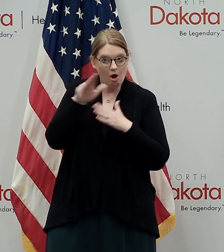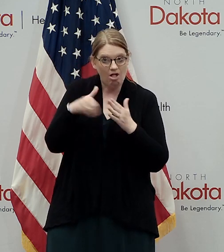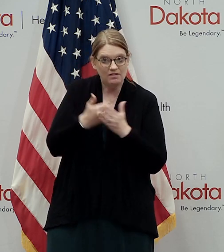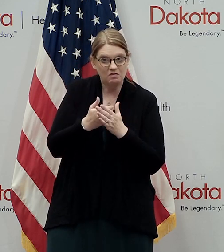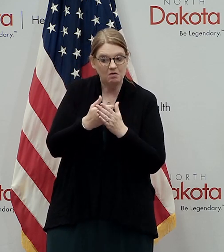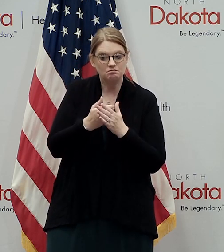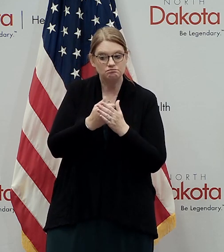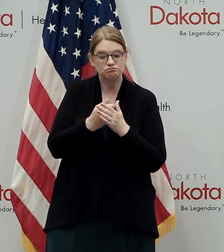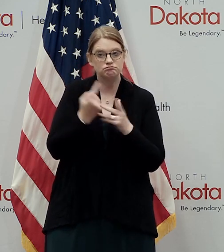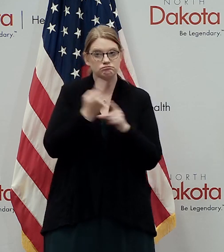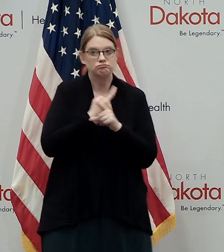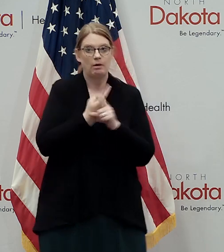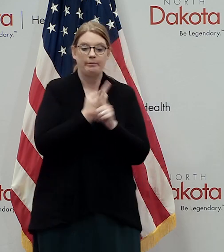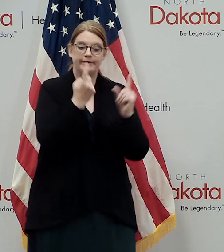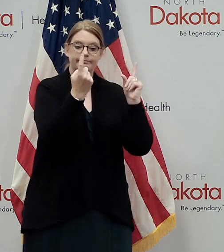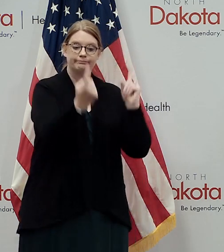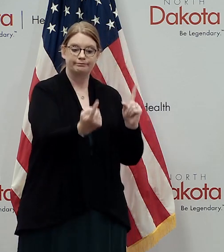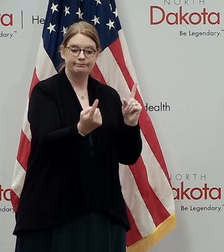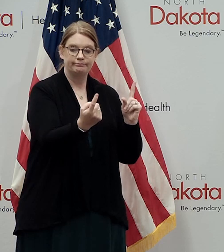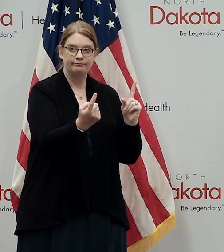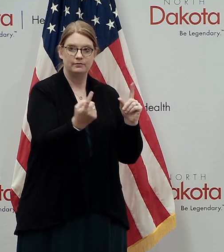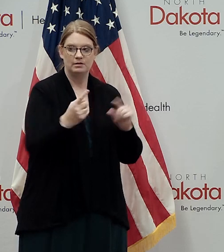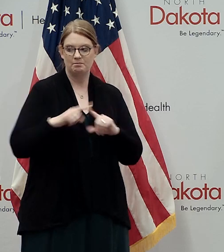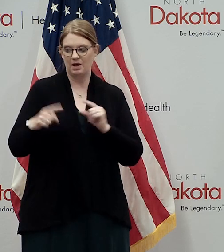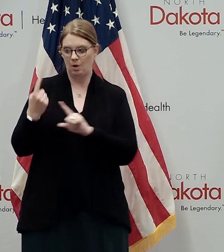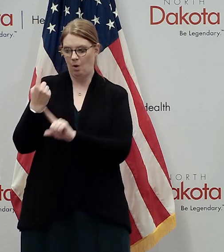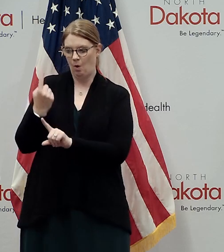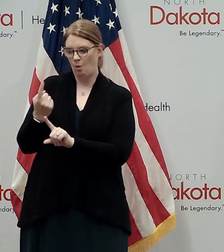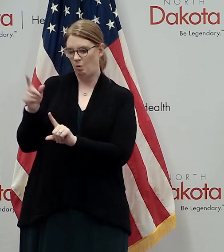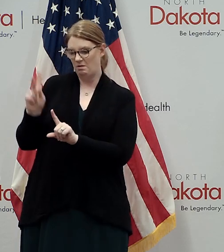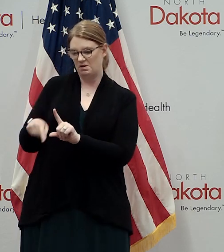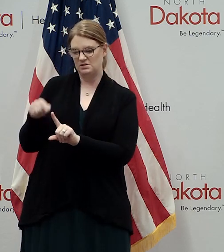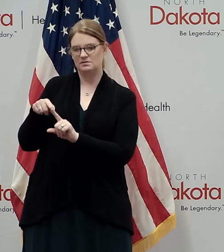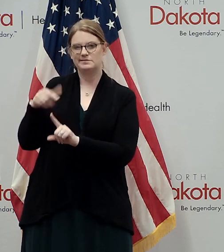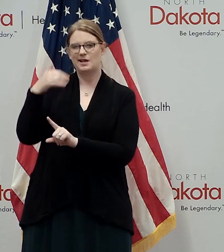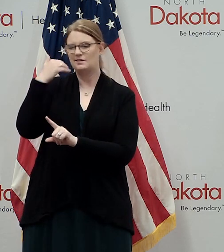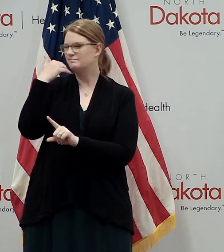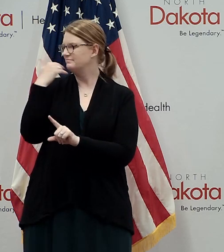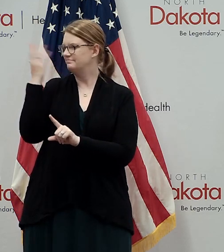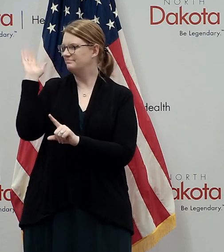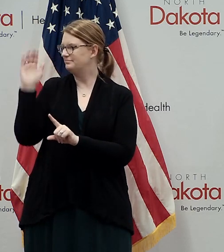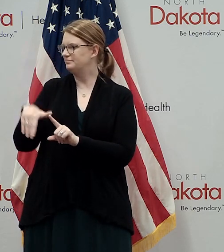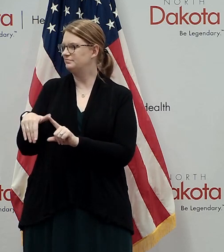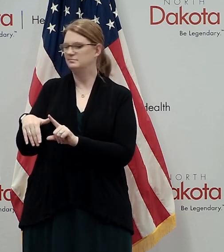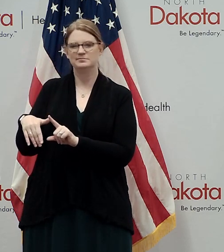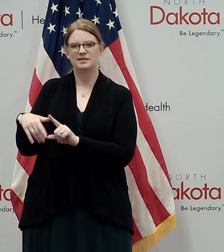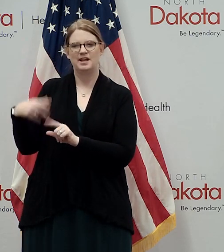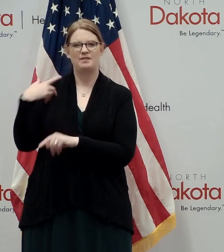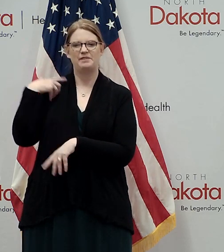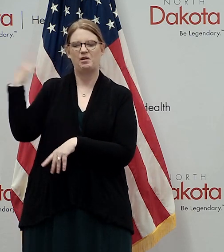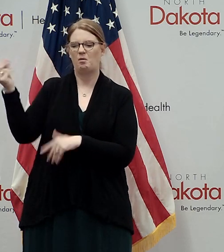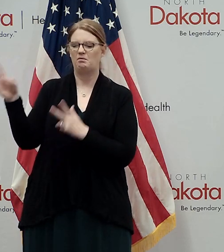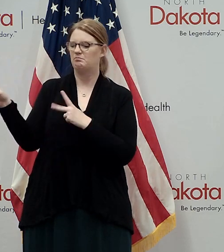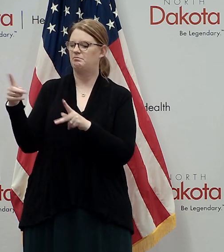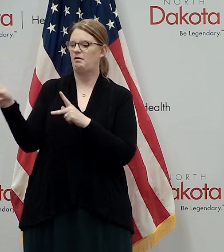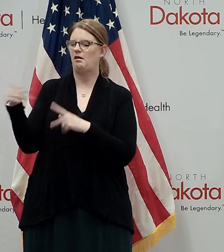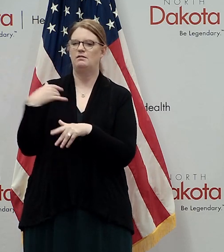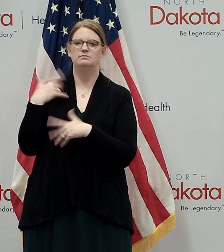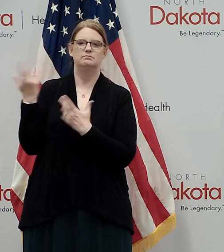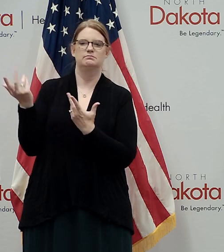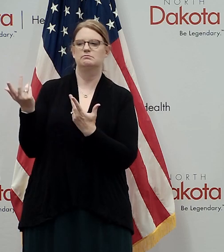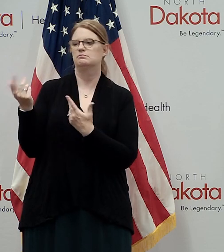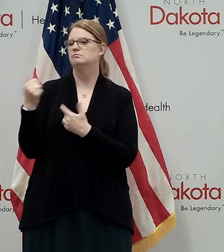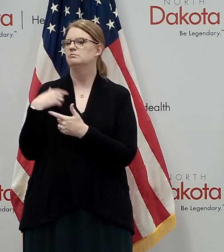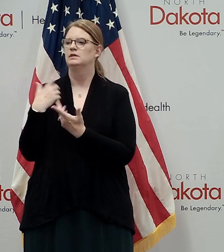practicing good social distancing, but one isn't, one individual in your household is going out to parties, going out to doing